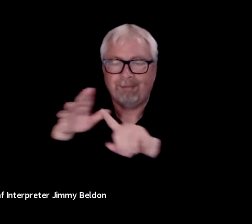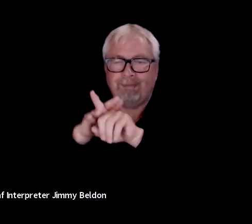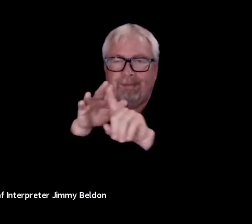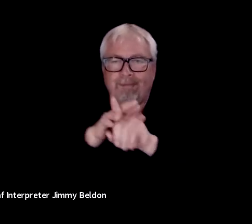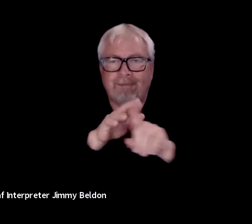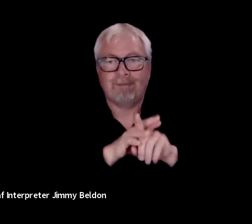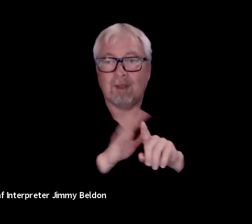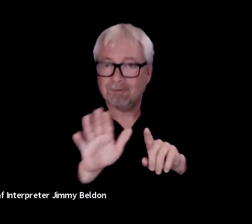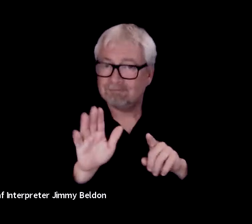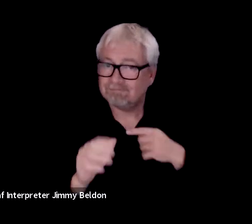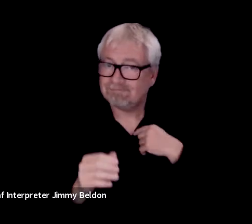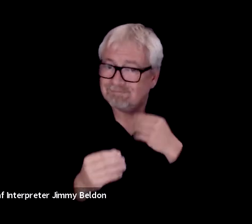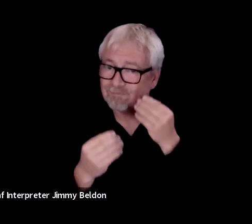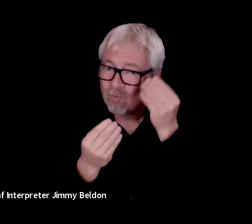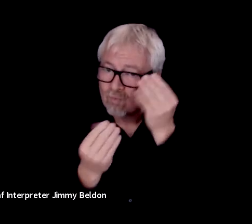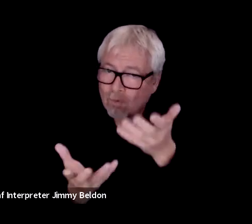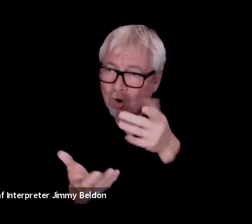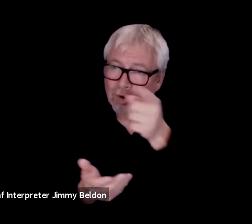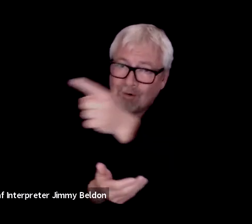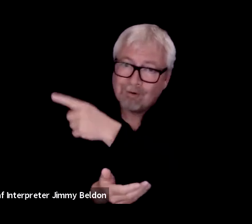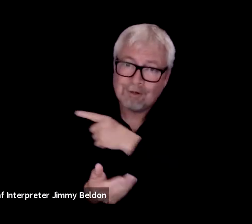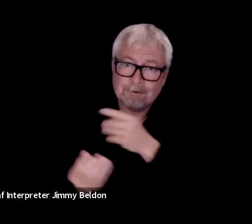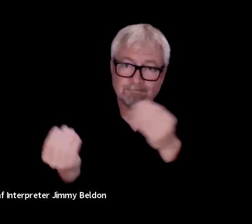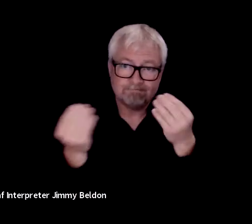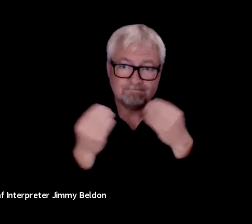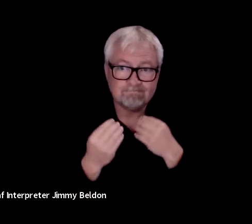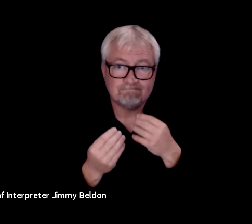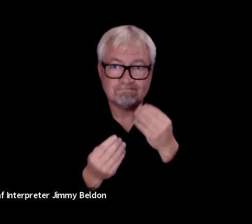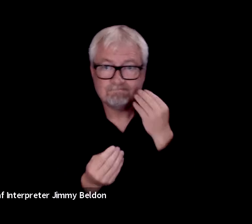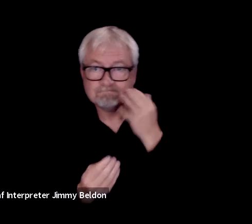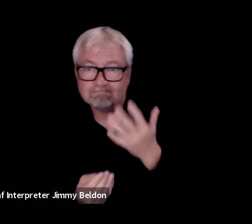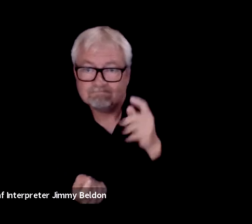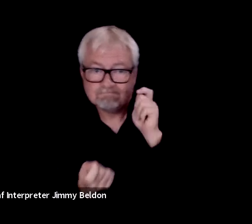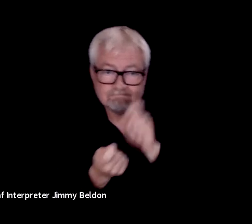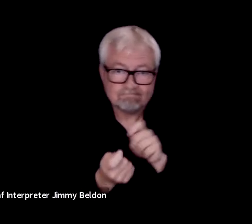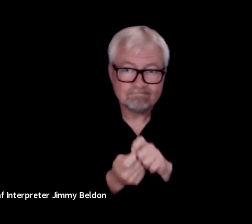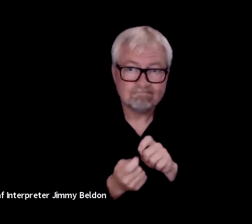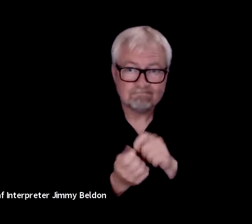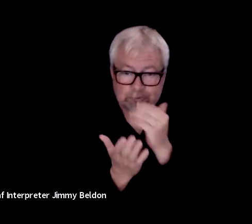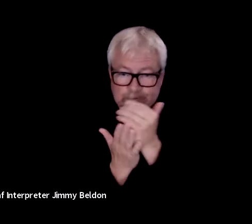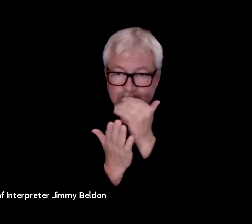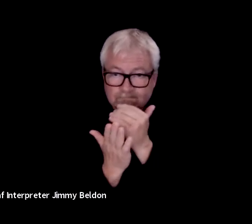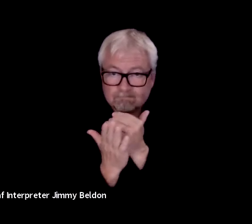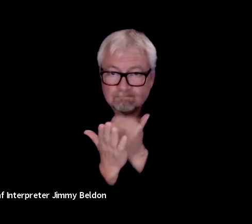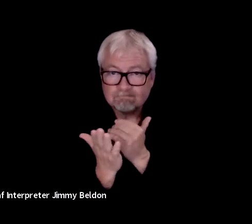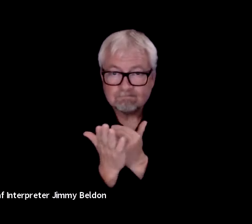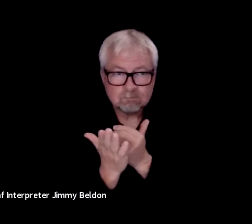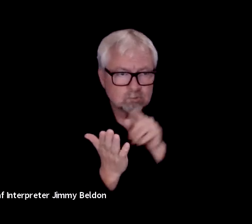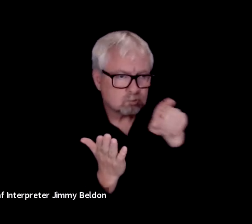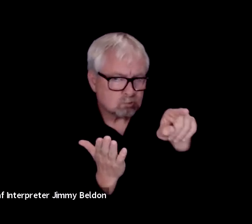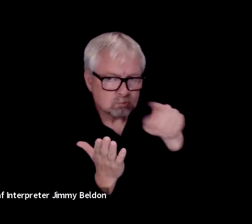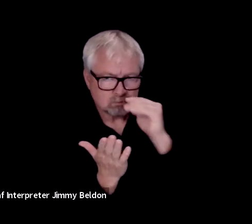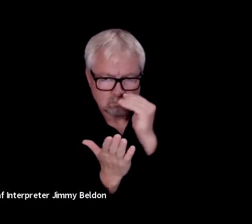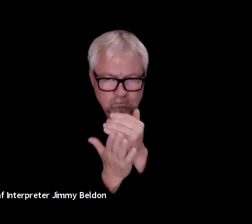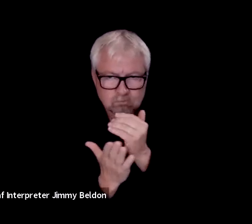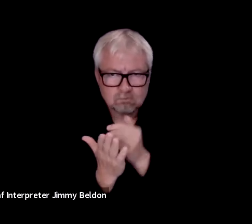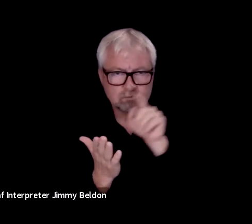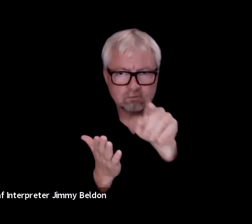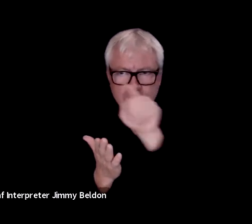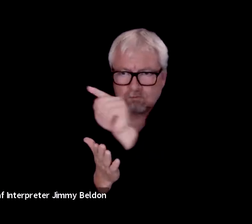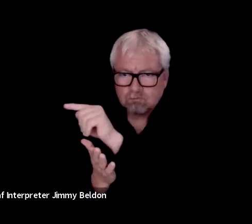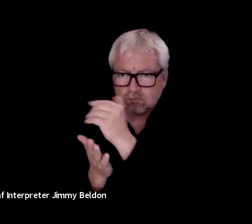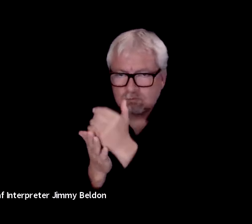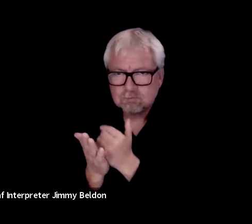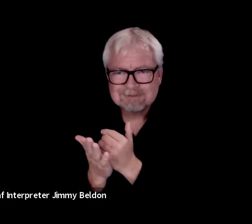not everyone who actually has a case gets tested. Sometimes people forget or omit things in the interviews with